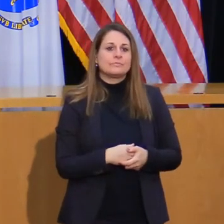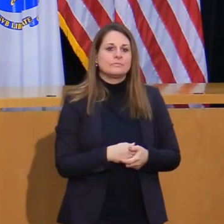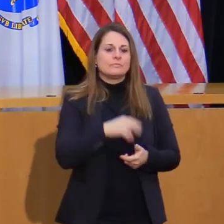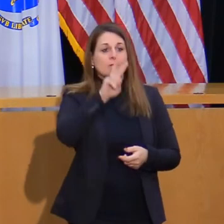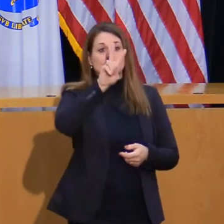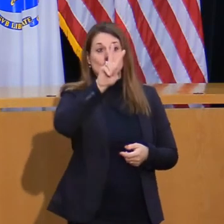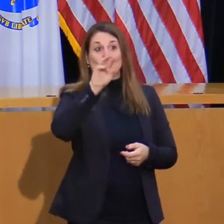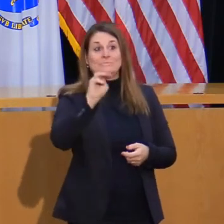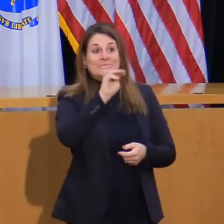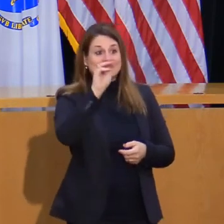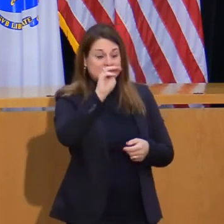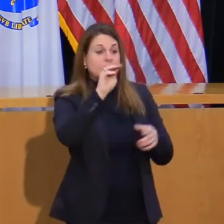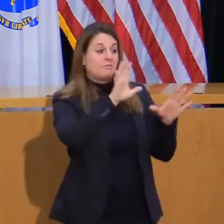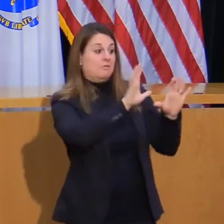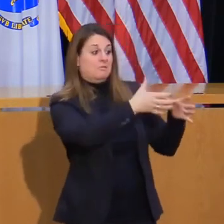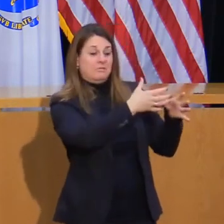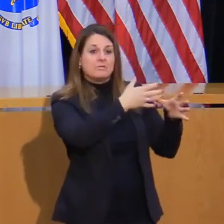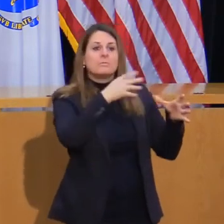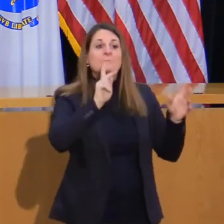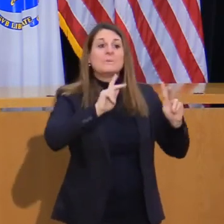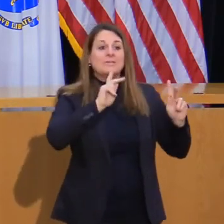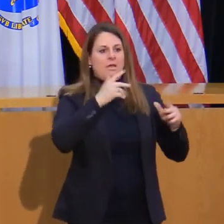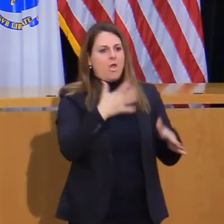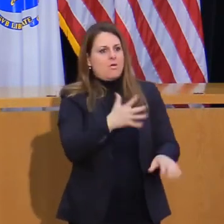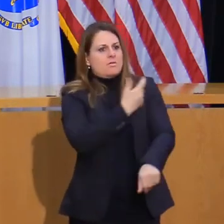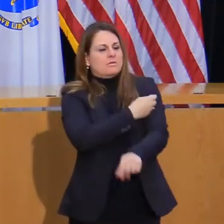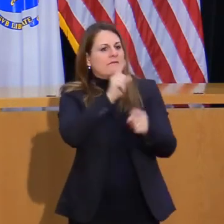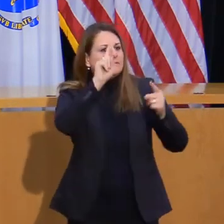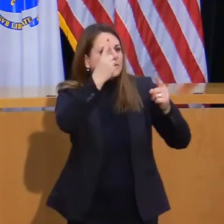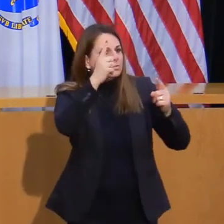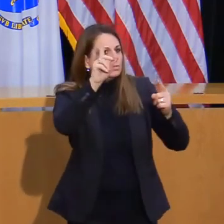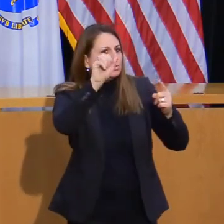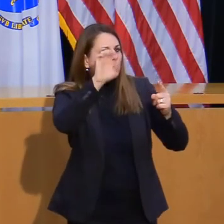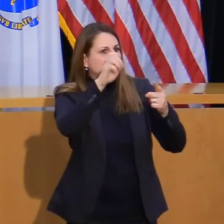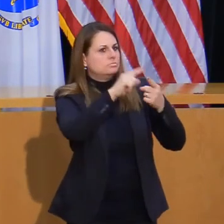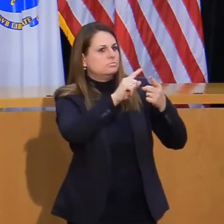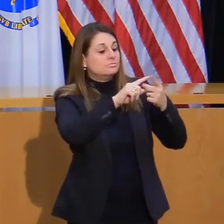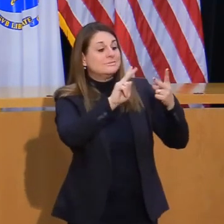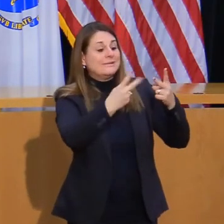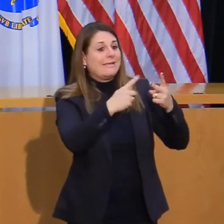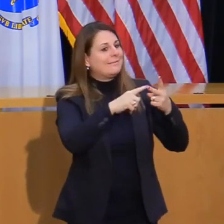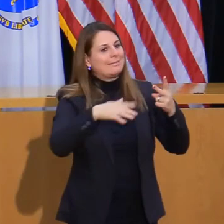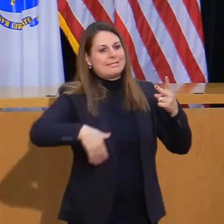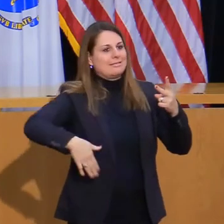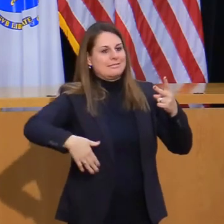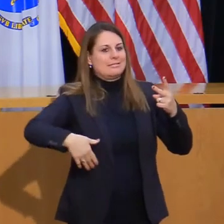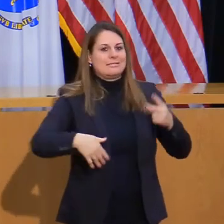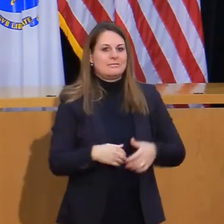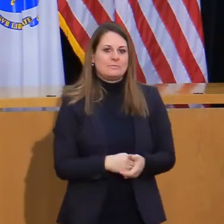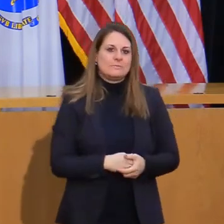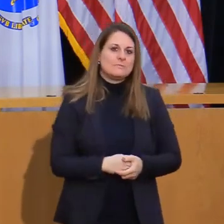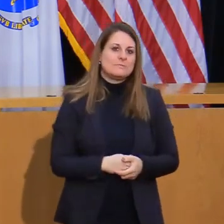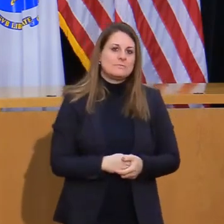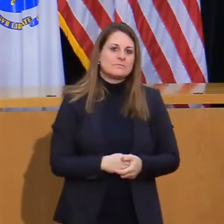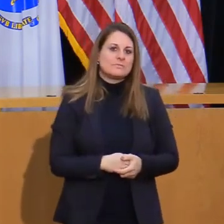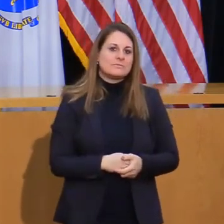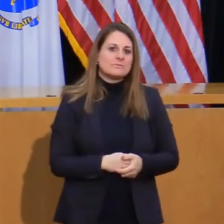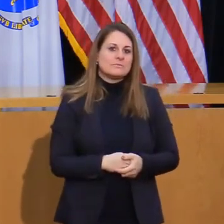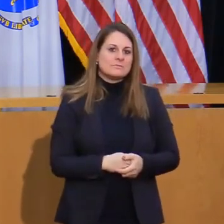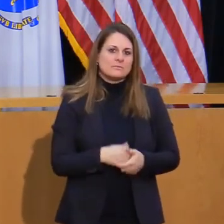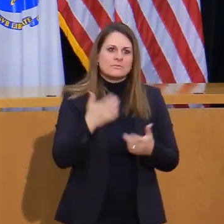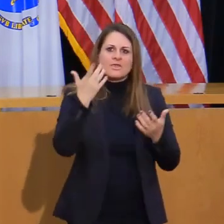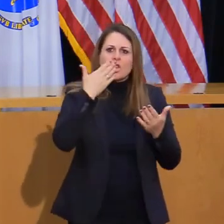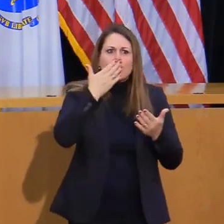J&J vaccine. And thanks to the hard work of our healthcare workers, Massachusetts continues to be a leader in getting vaccines to